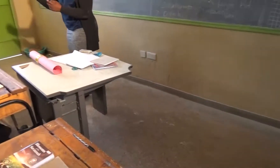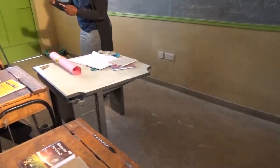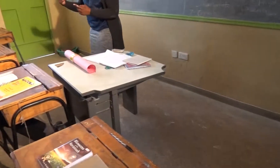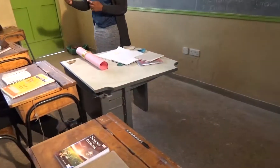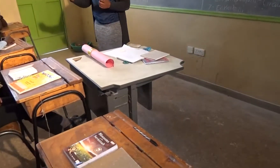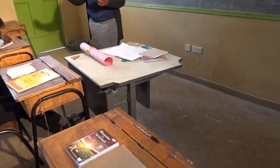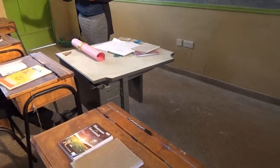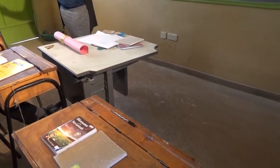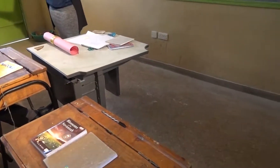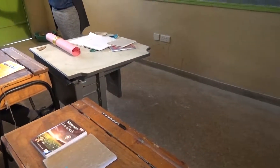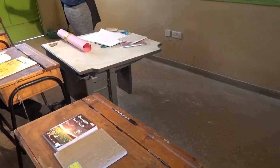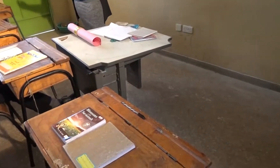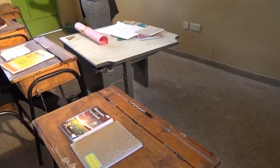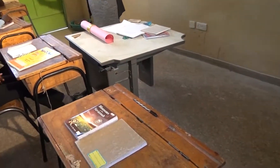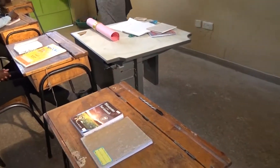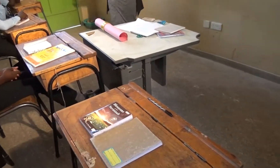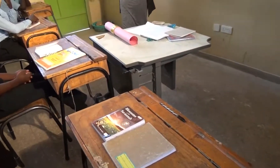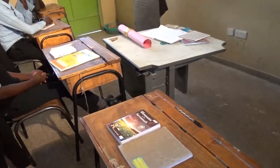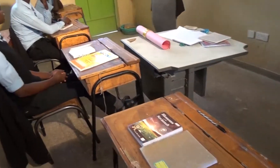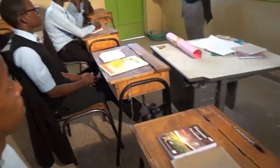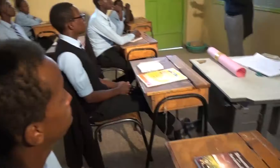Okay, fine. Somebody else can answer. What happened?